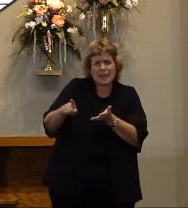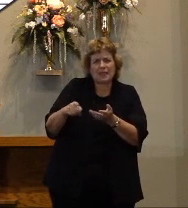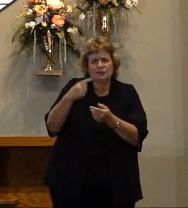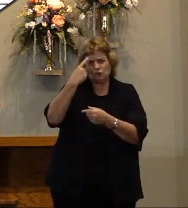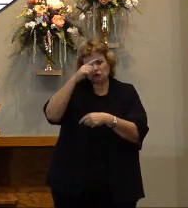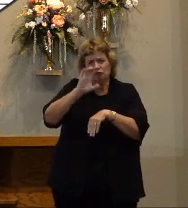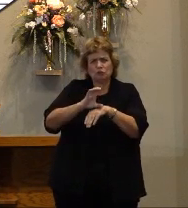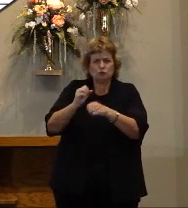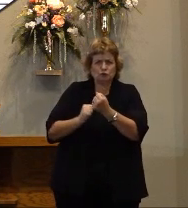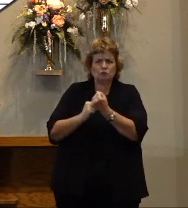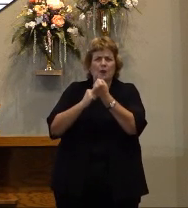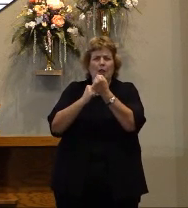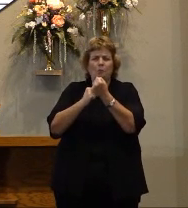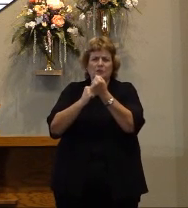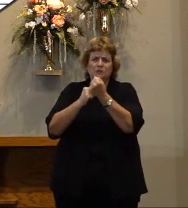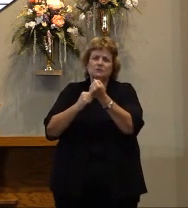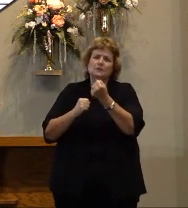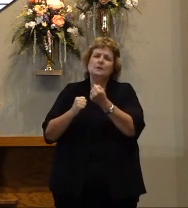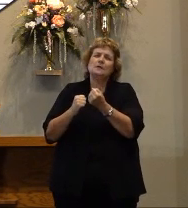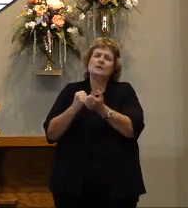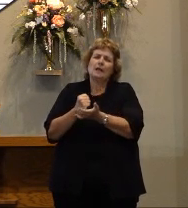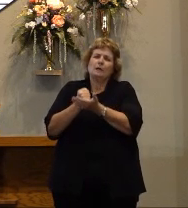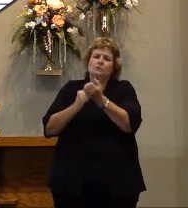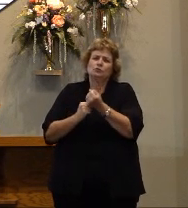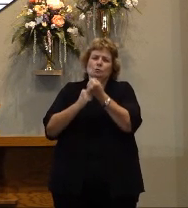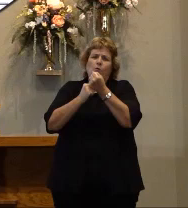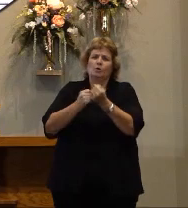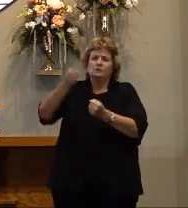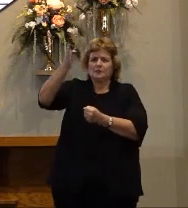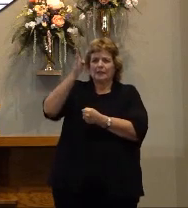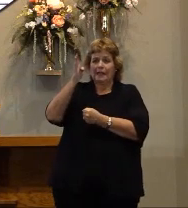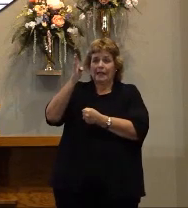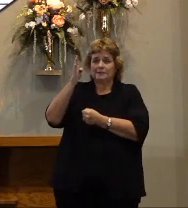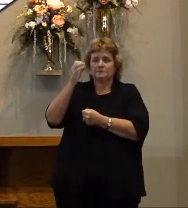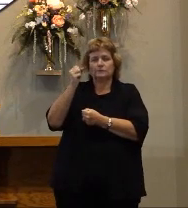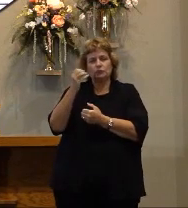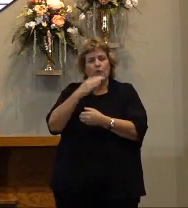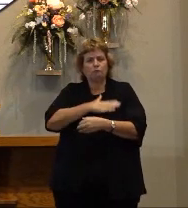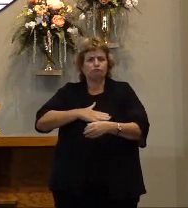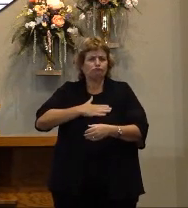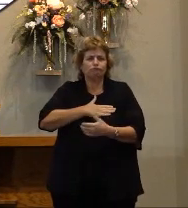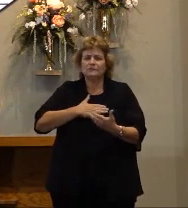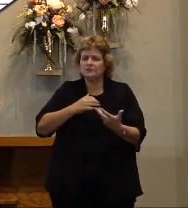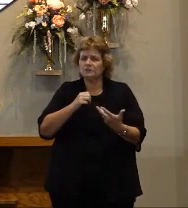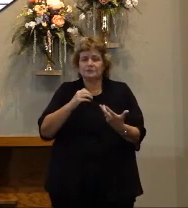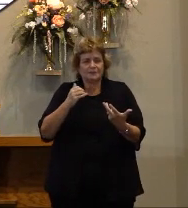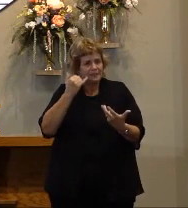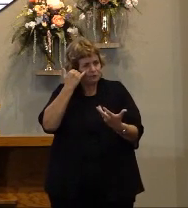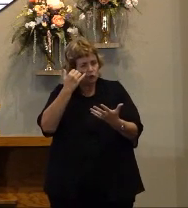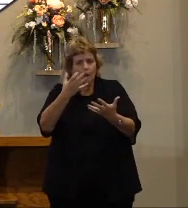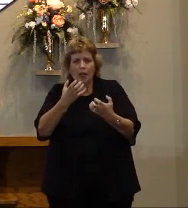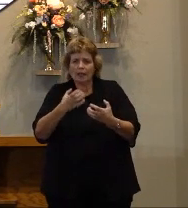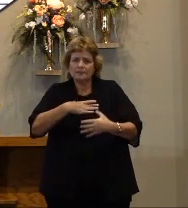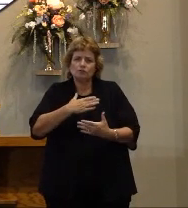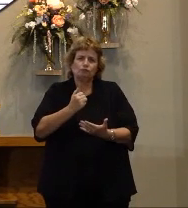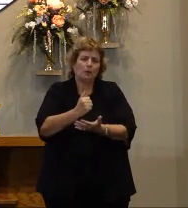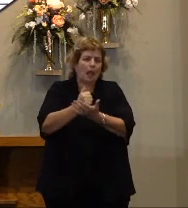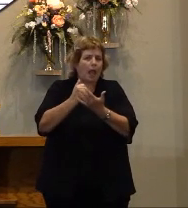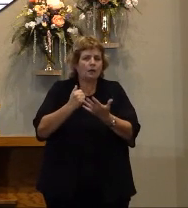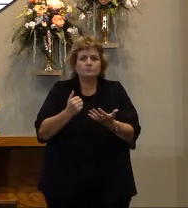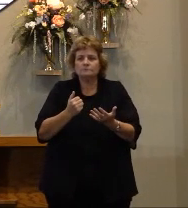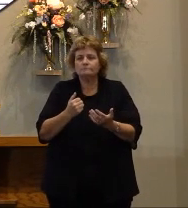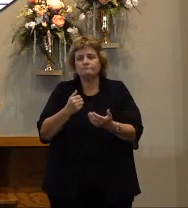partner with us in this way, please don't hesitate to mail a contribution to the church